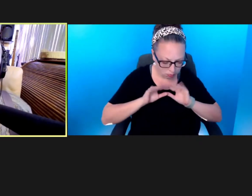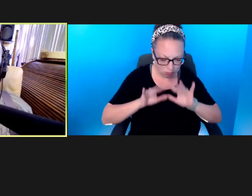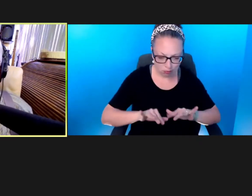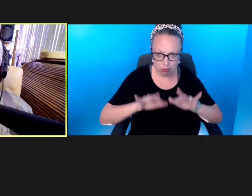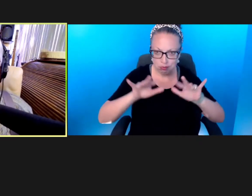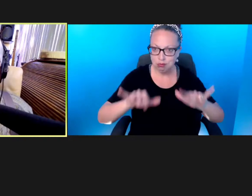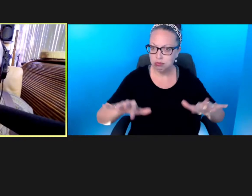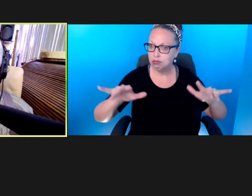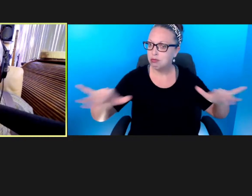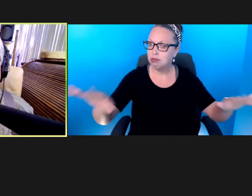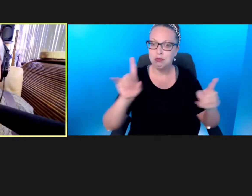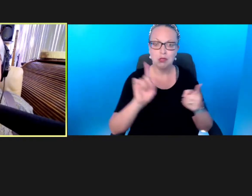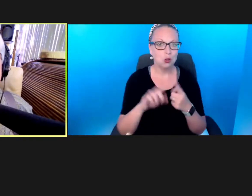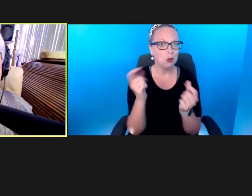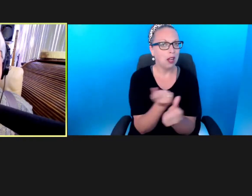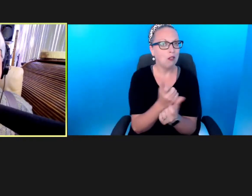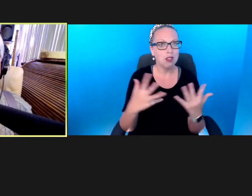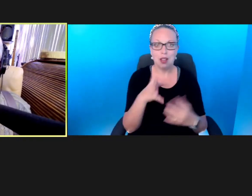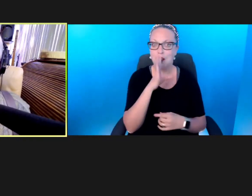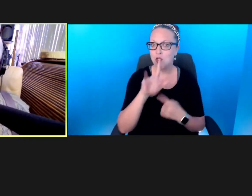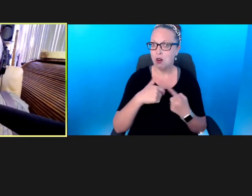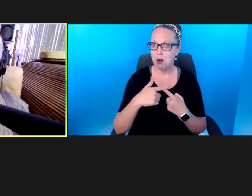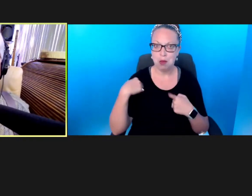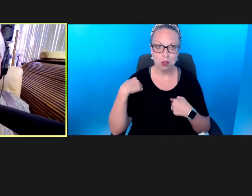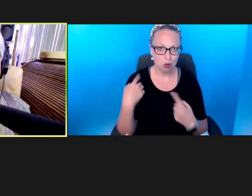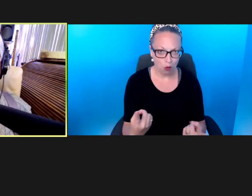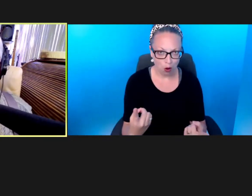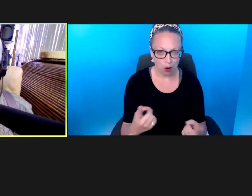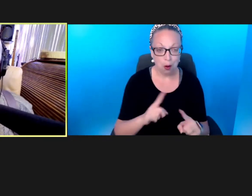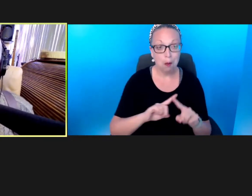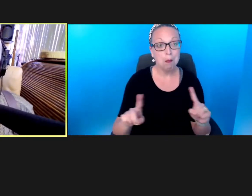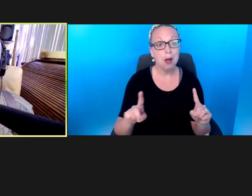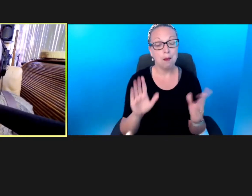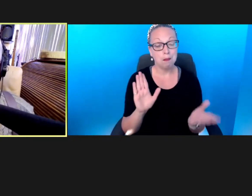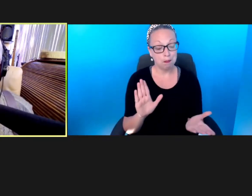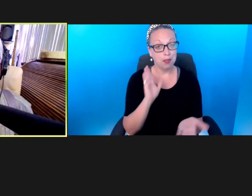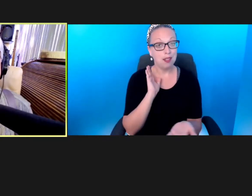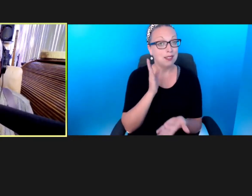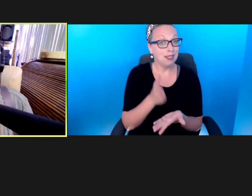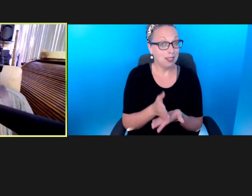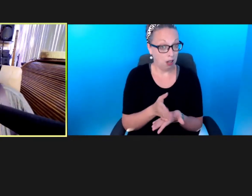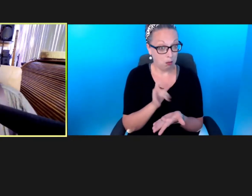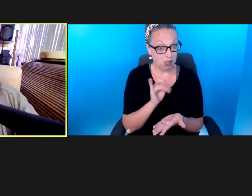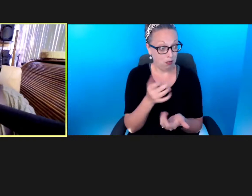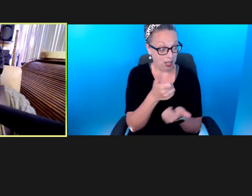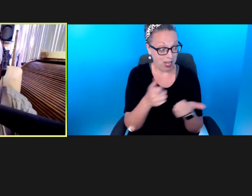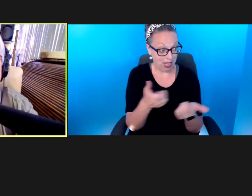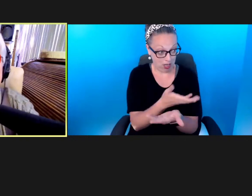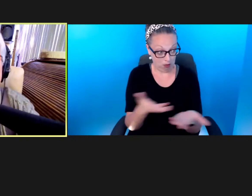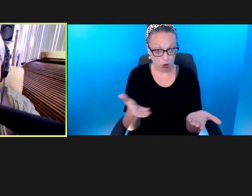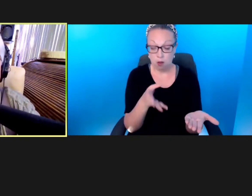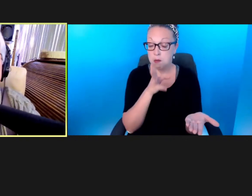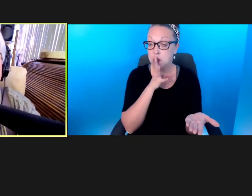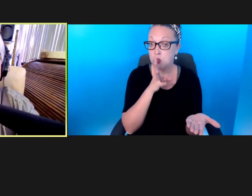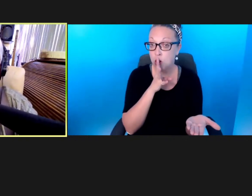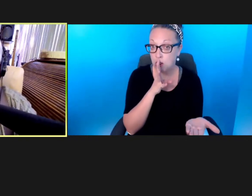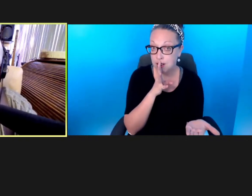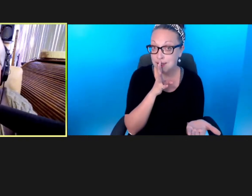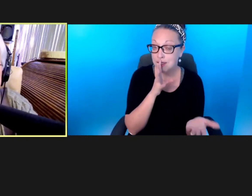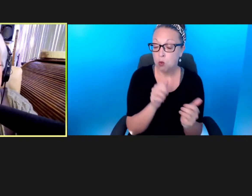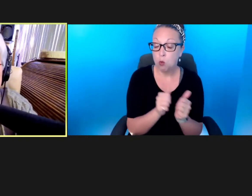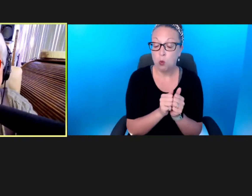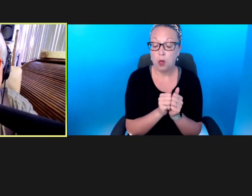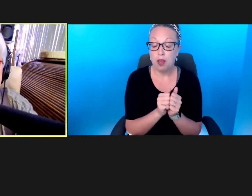everything I've been talking about, but let's stop. If any of us have been talking with